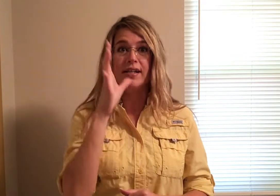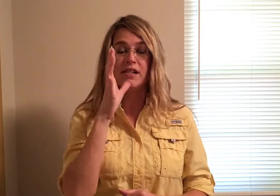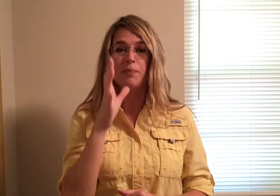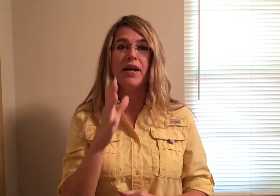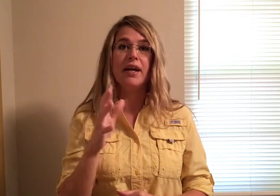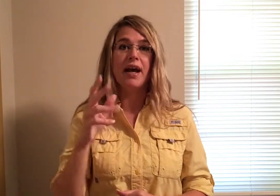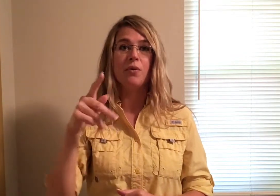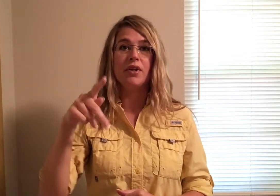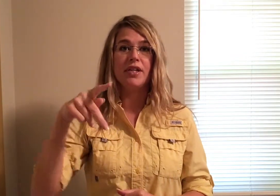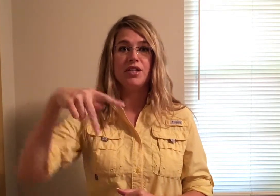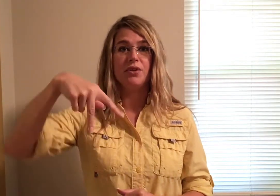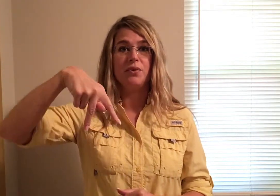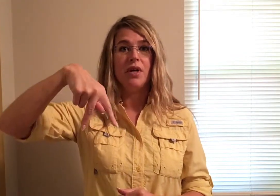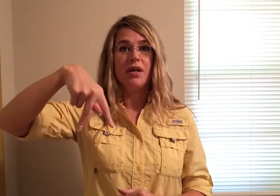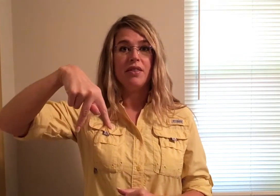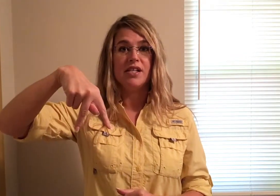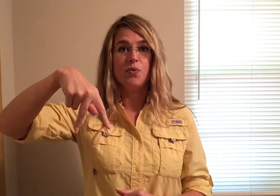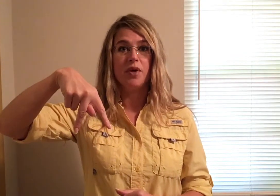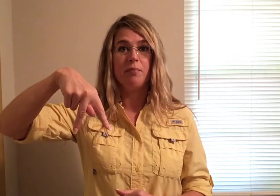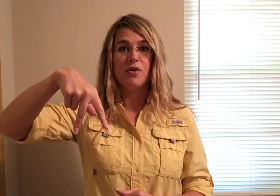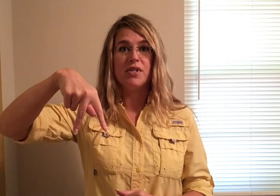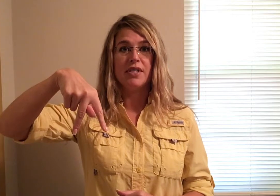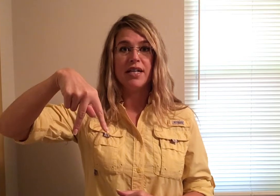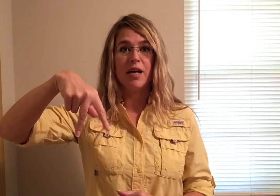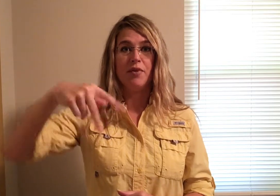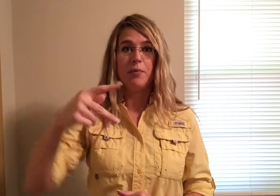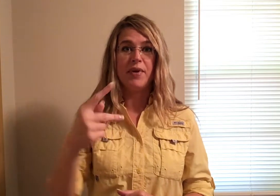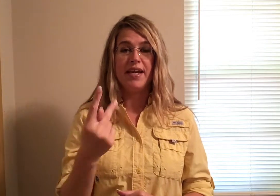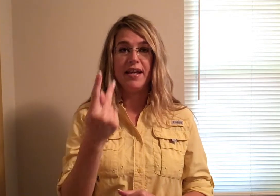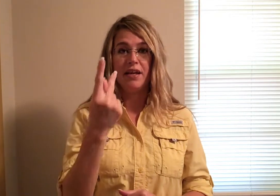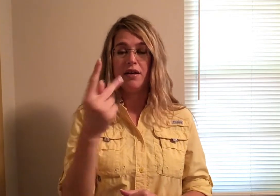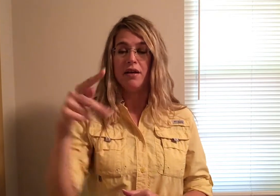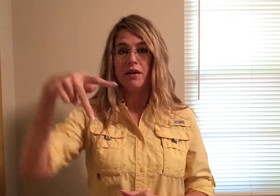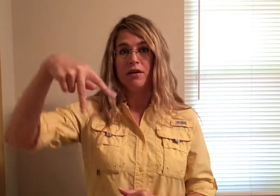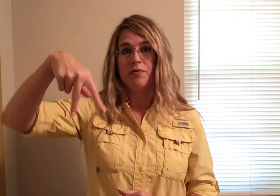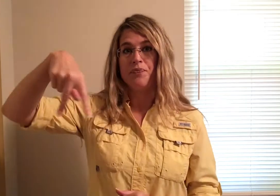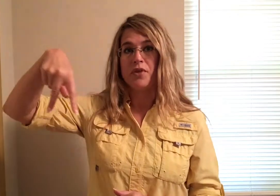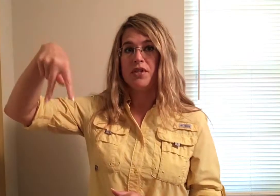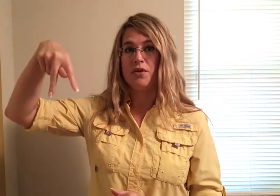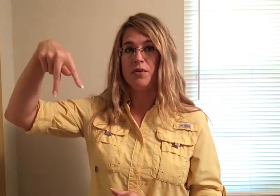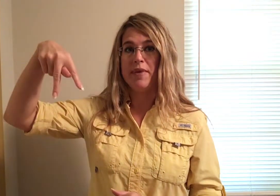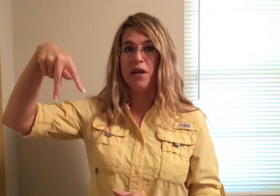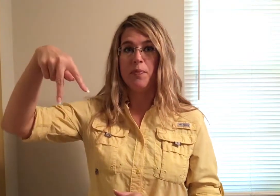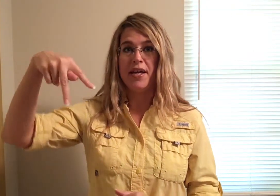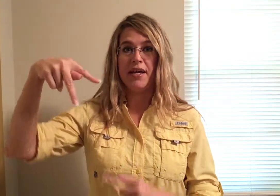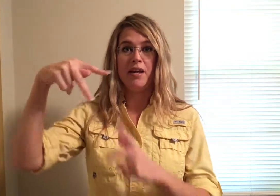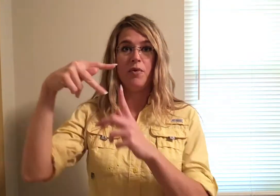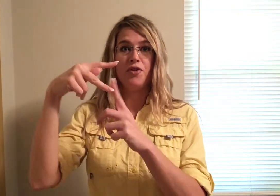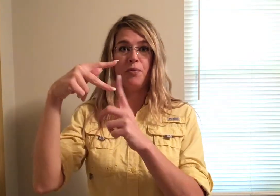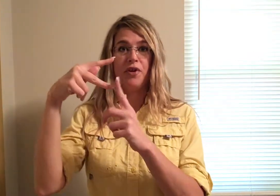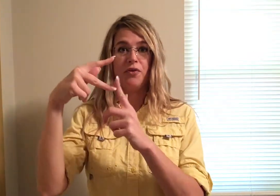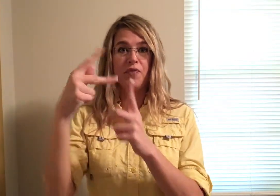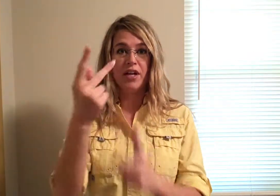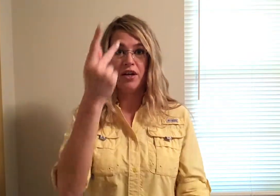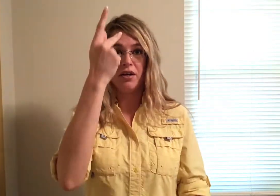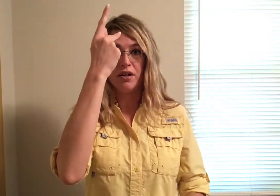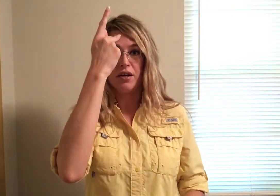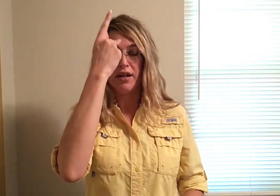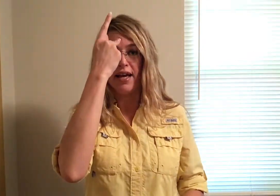parents, but I really do this one most of the time with a P. So make a P, and with your middle finger,